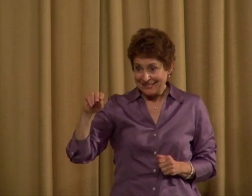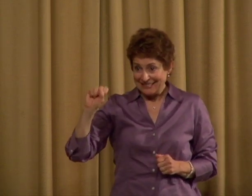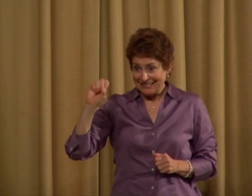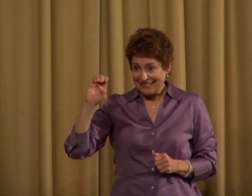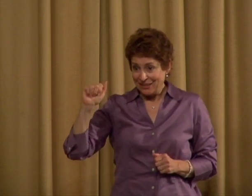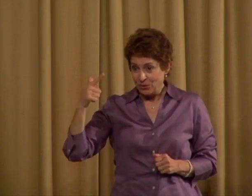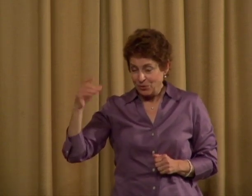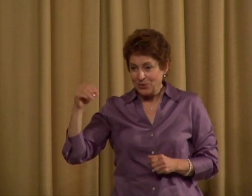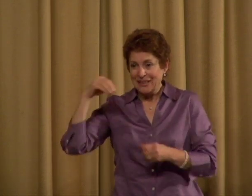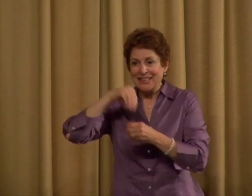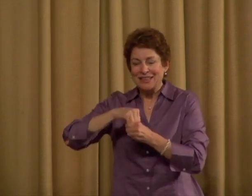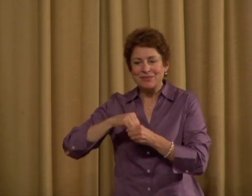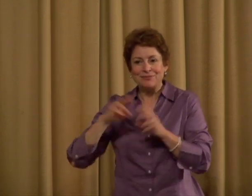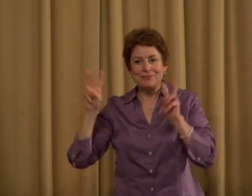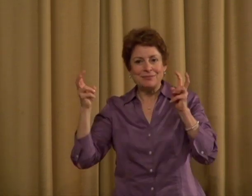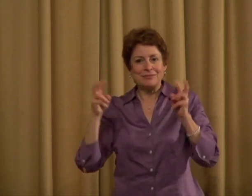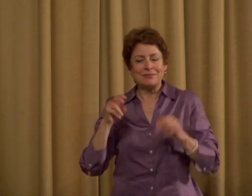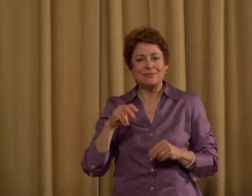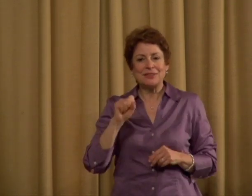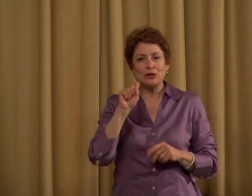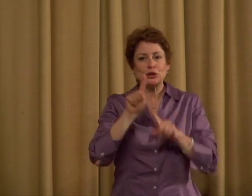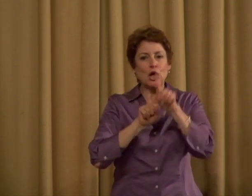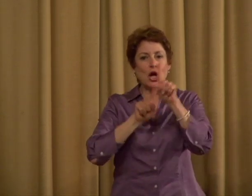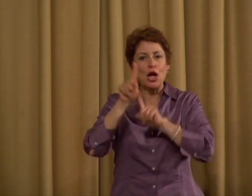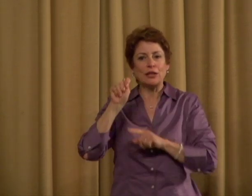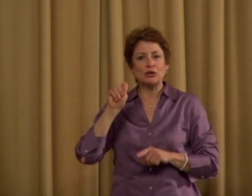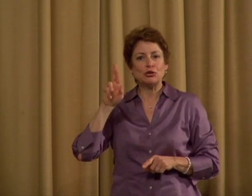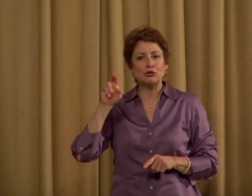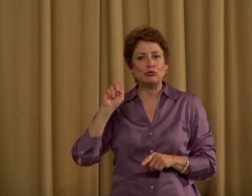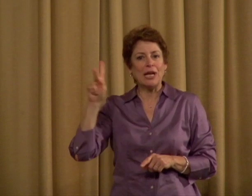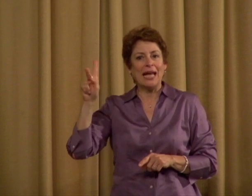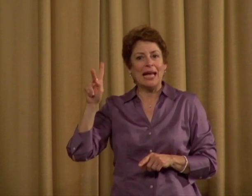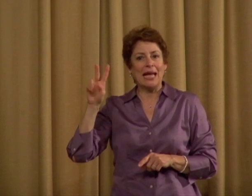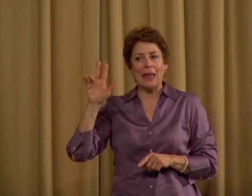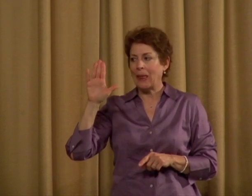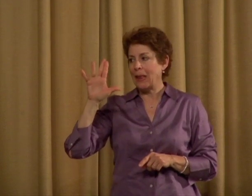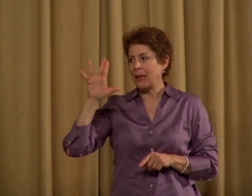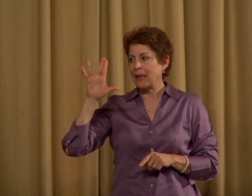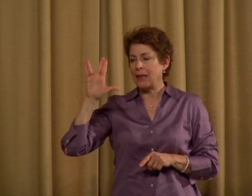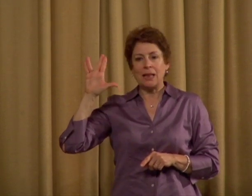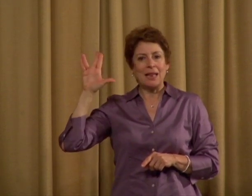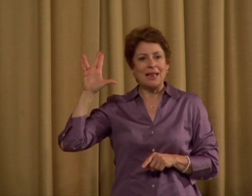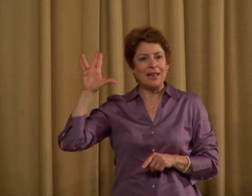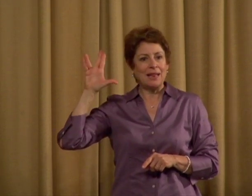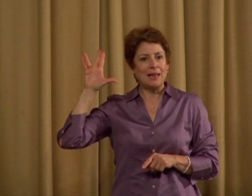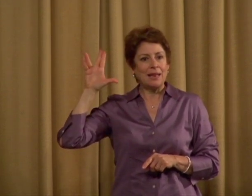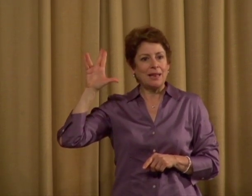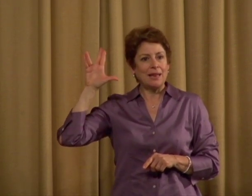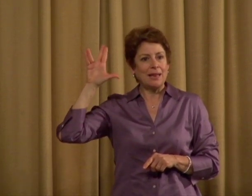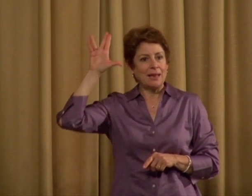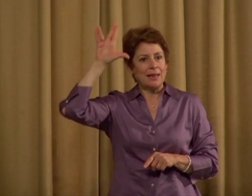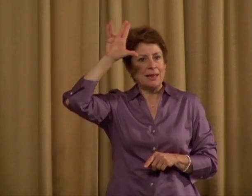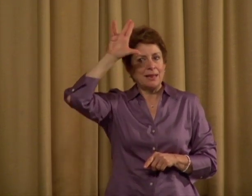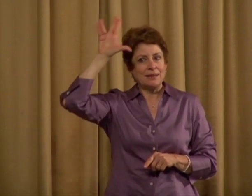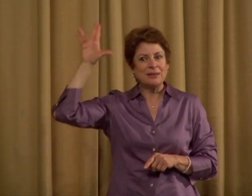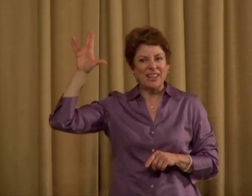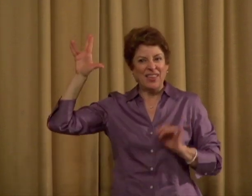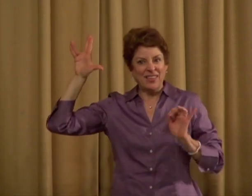who won the award. You worked for Howie Seago in Star Trek.